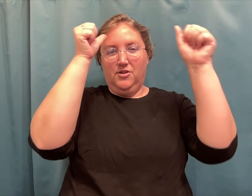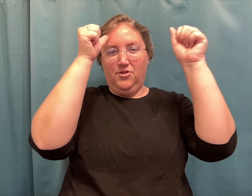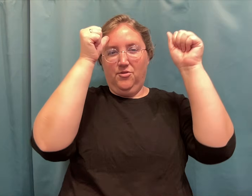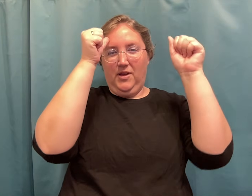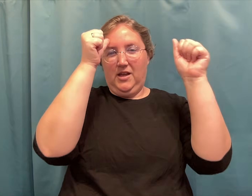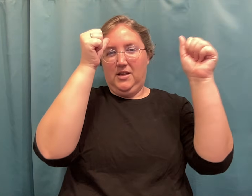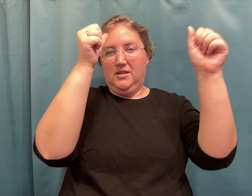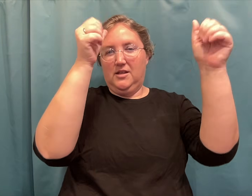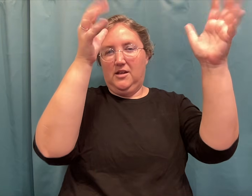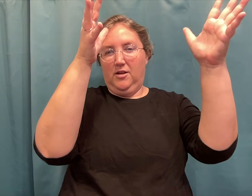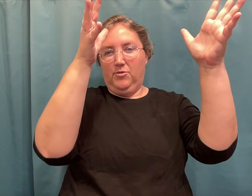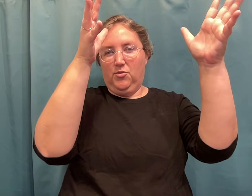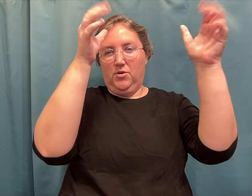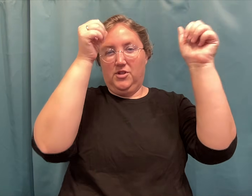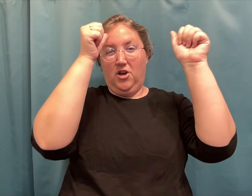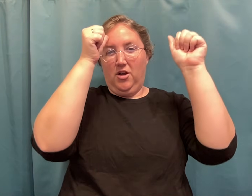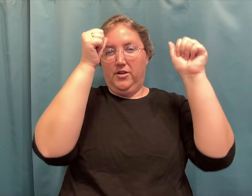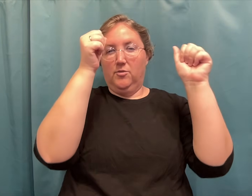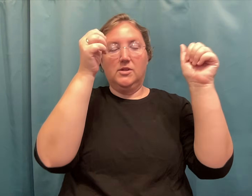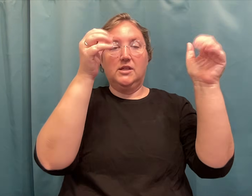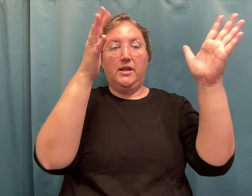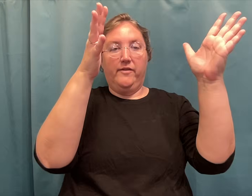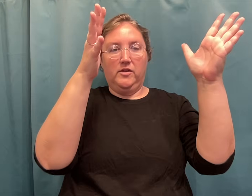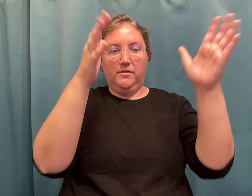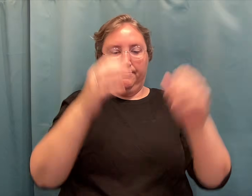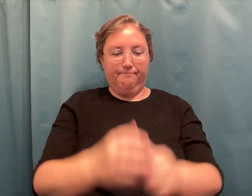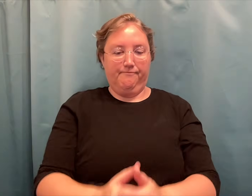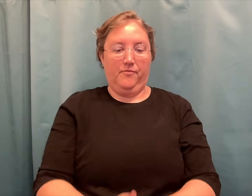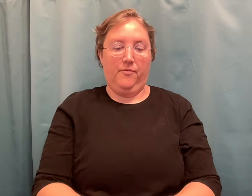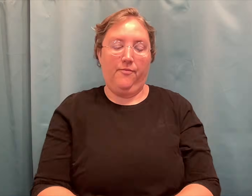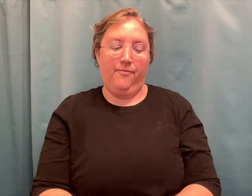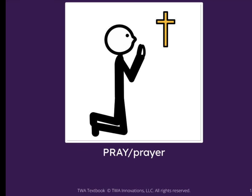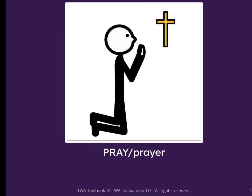2 hands and up towards God who is in heaven.